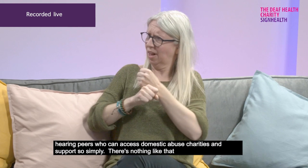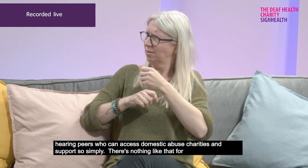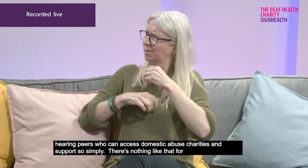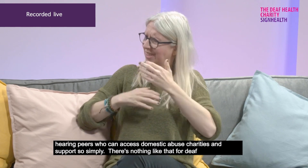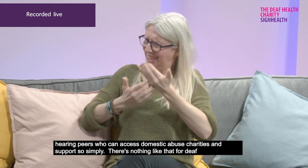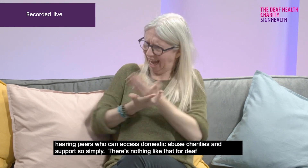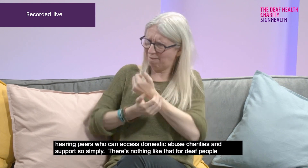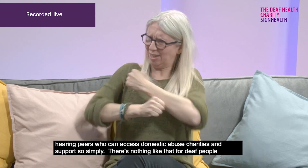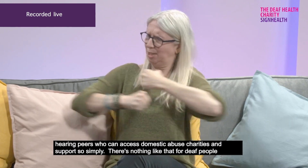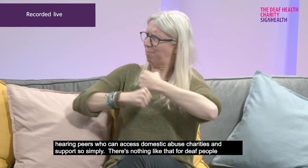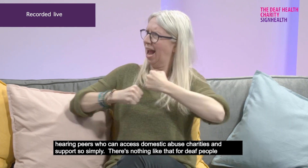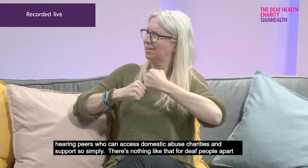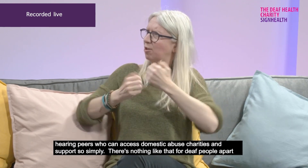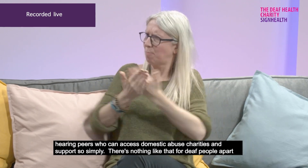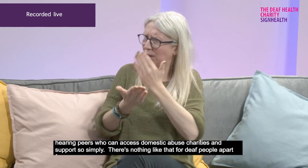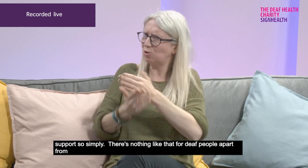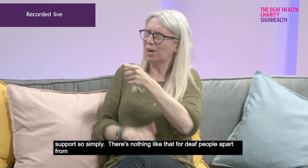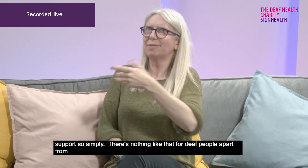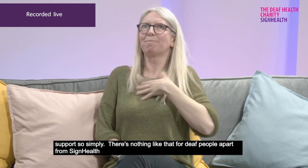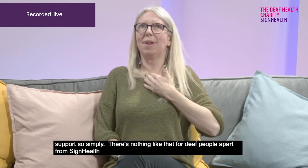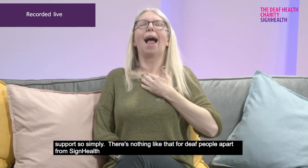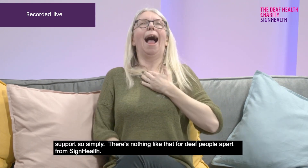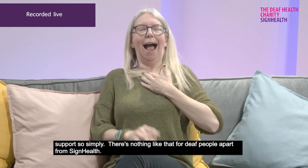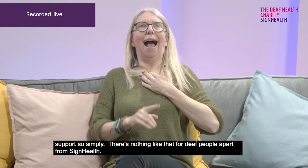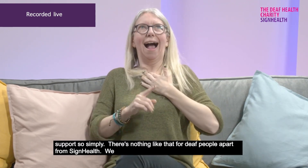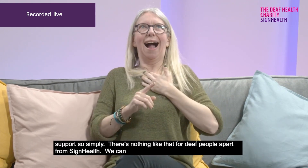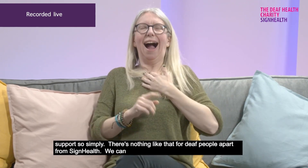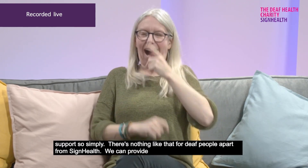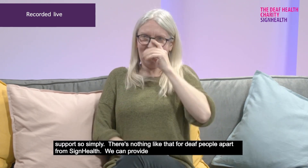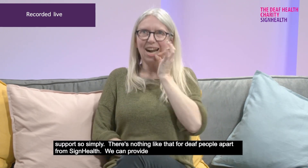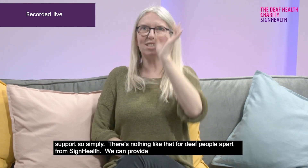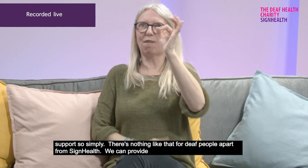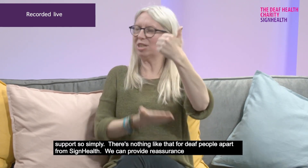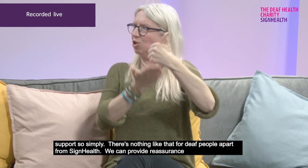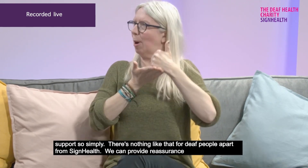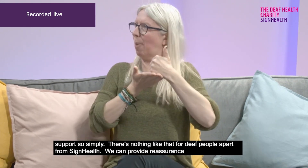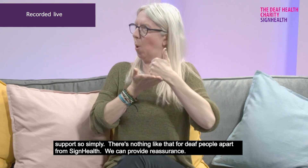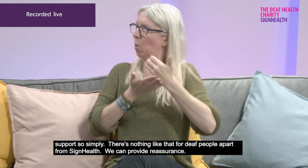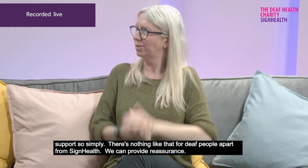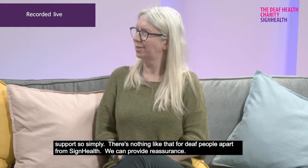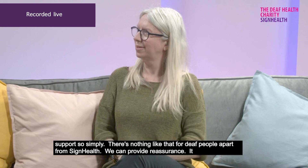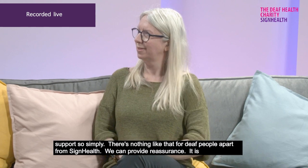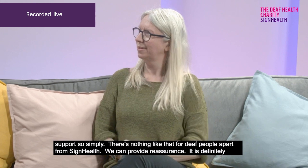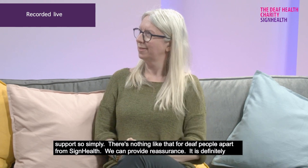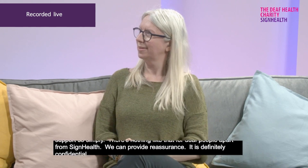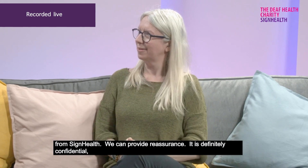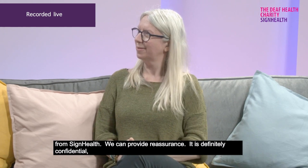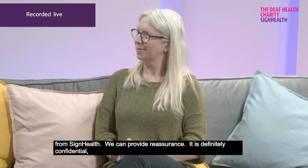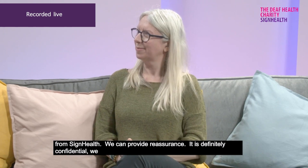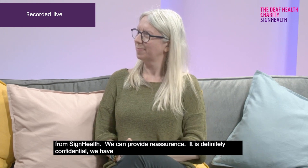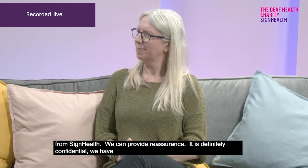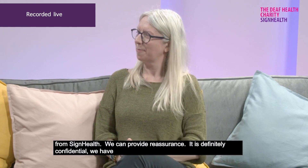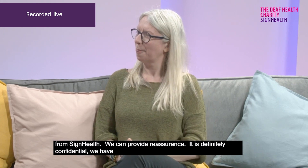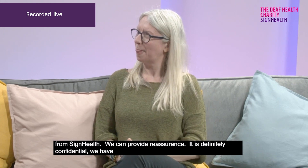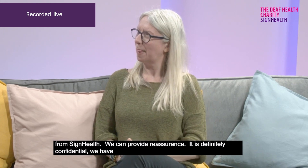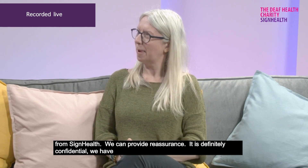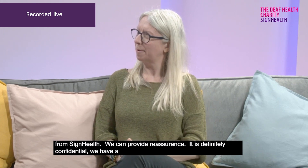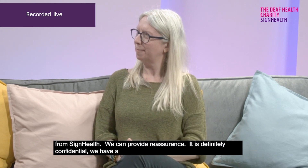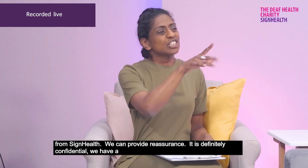like that for deaf people apart from SignHealth. We can provide reassurance. It is definitely confidential. We have a safe